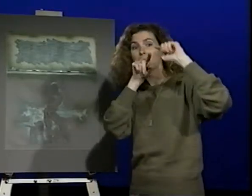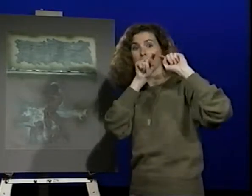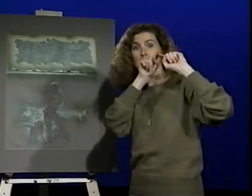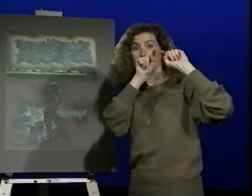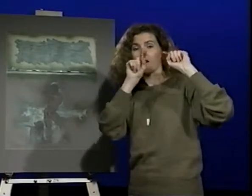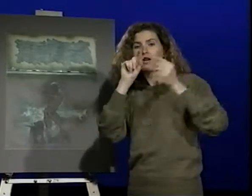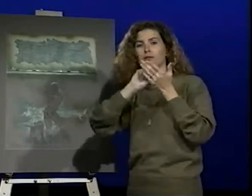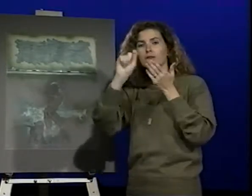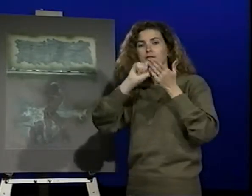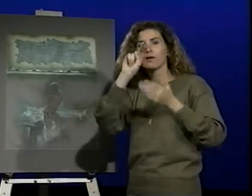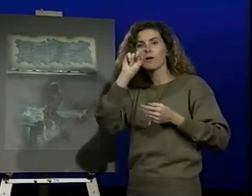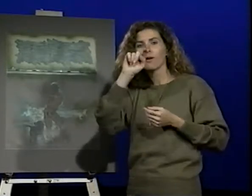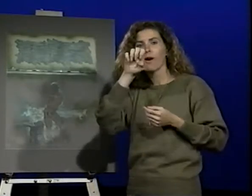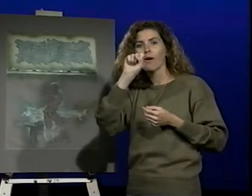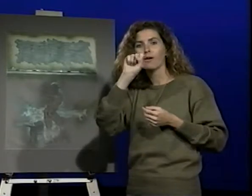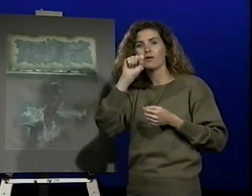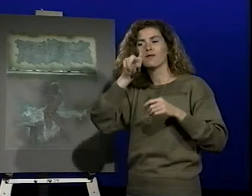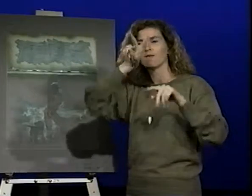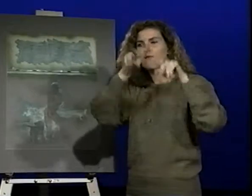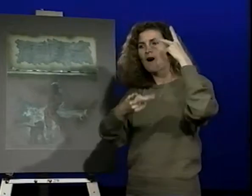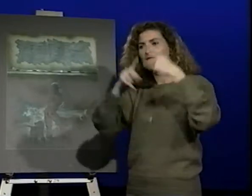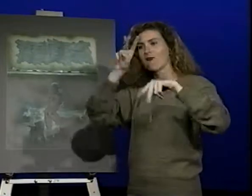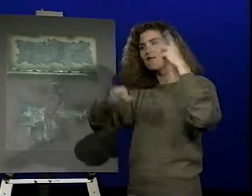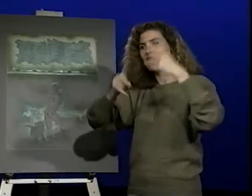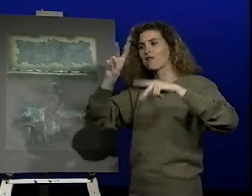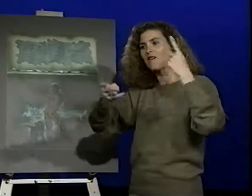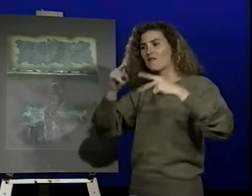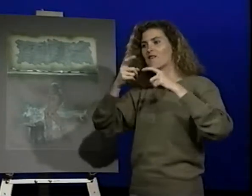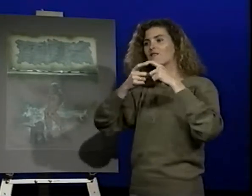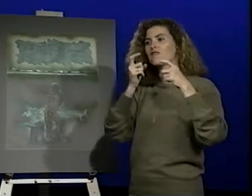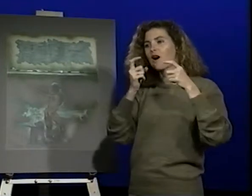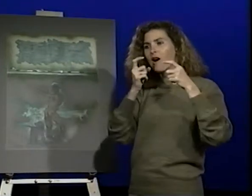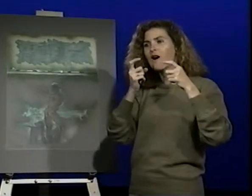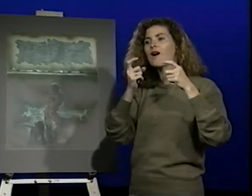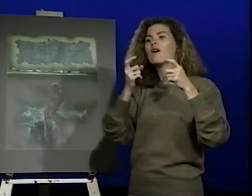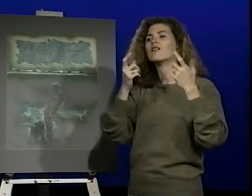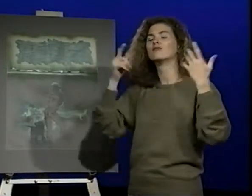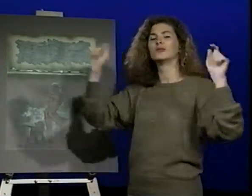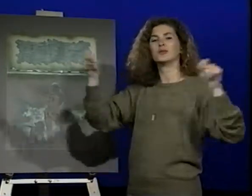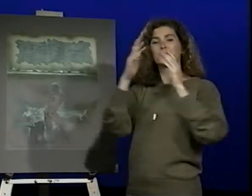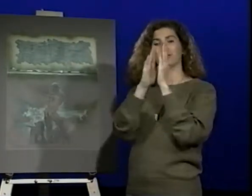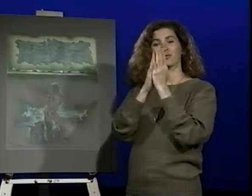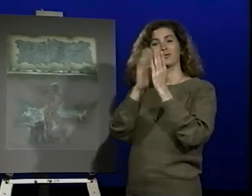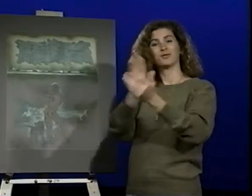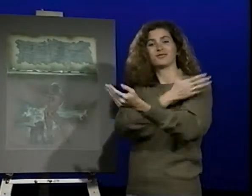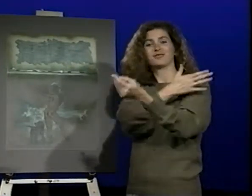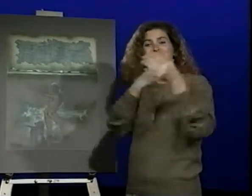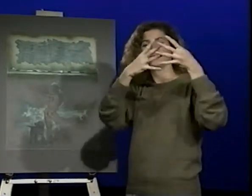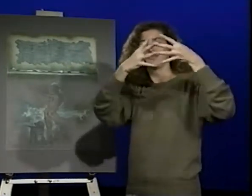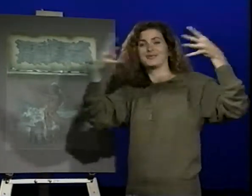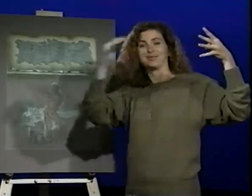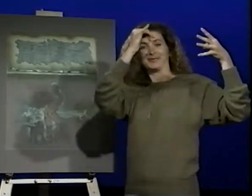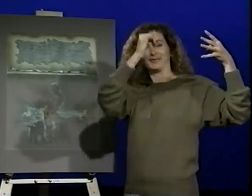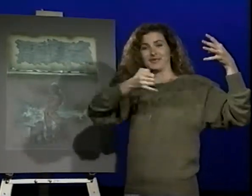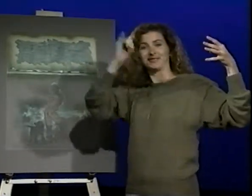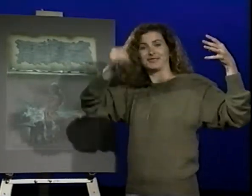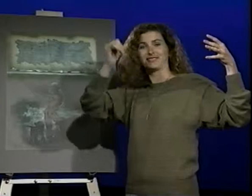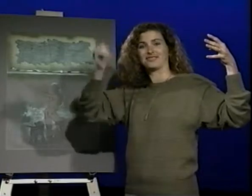and various colors. Below that are the written notes. And those written notes, the musical notes, have fallen off of the musical